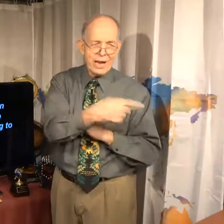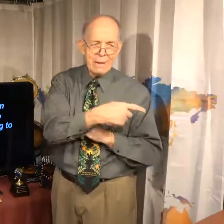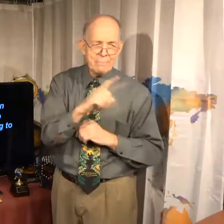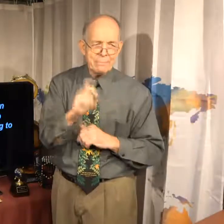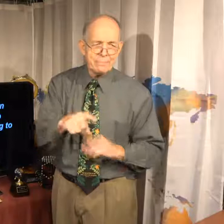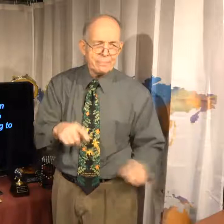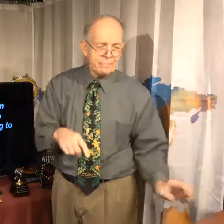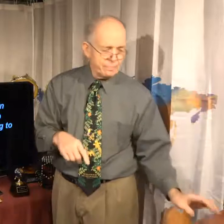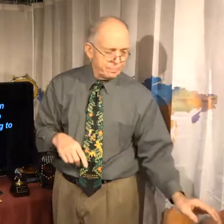him.